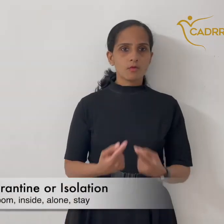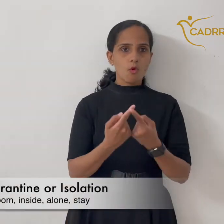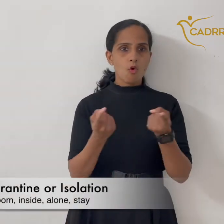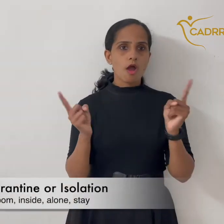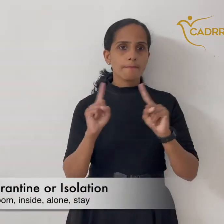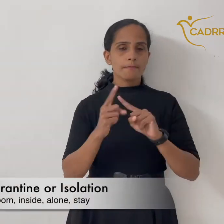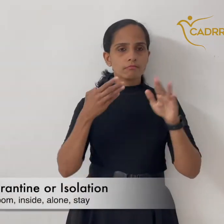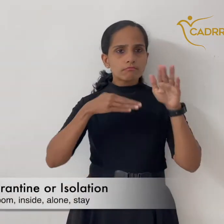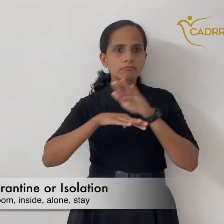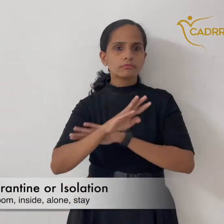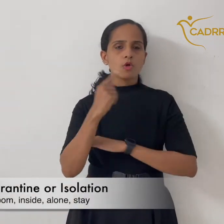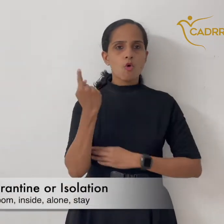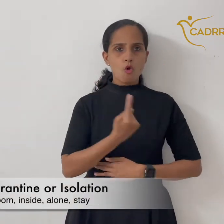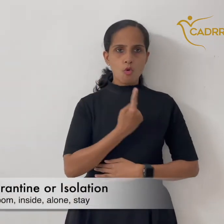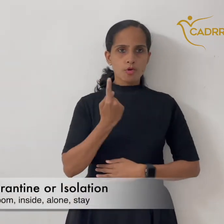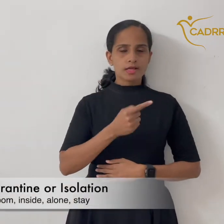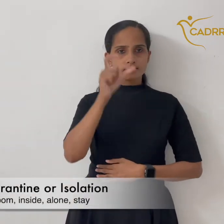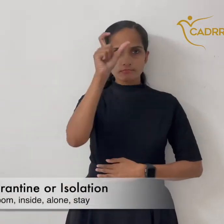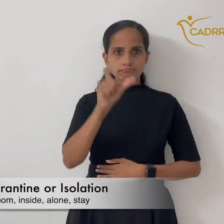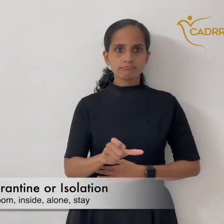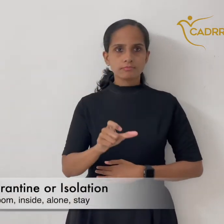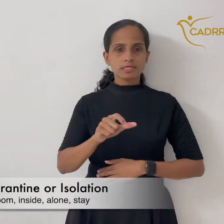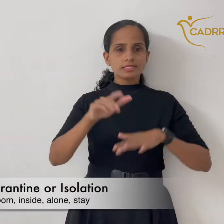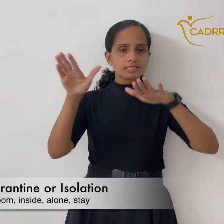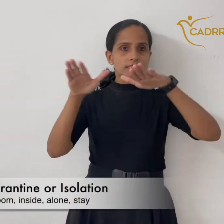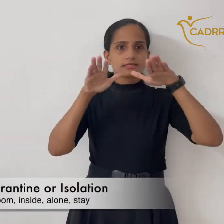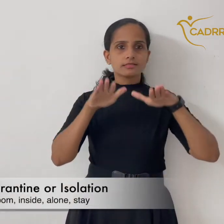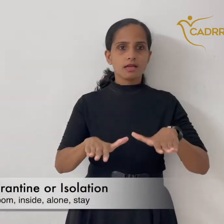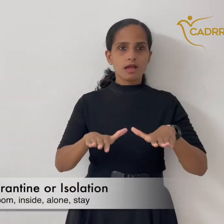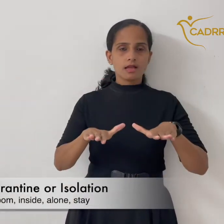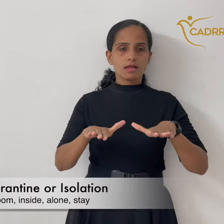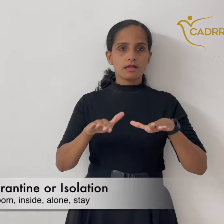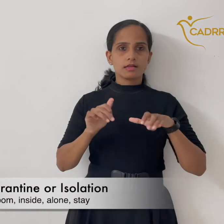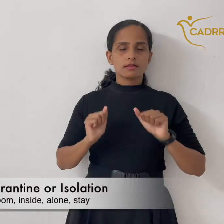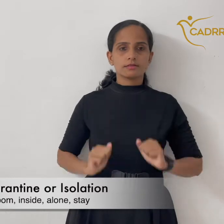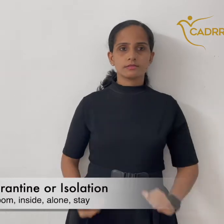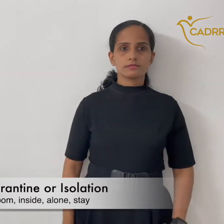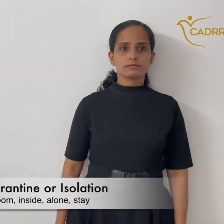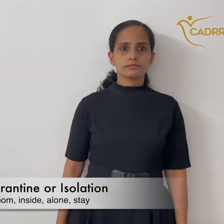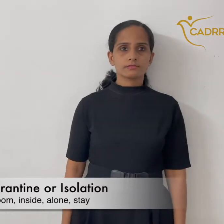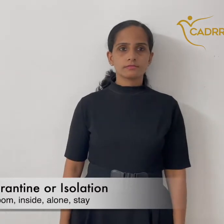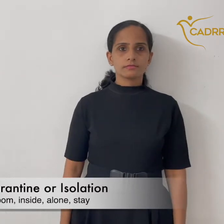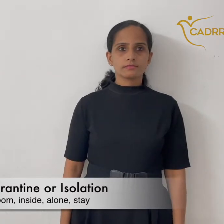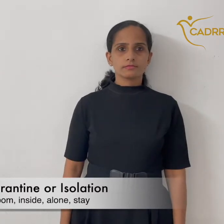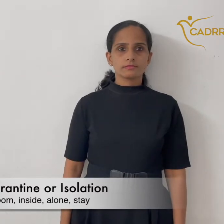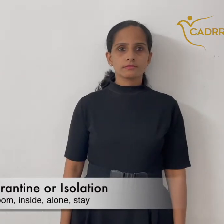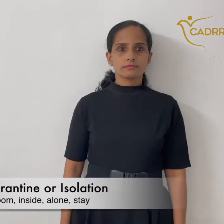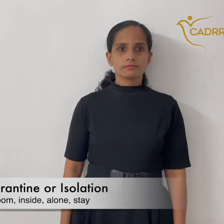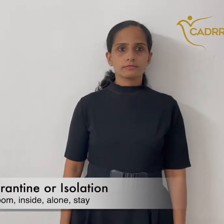Quarantine or isolation. Room, inside, alone, stay.